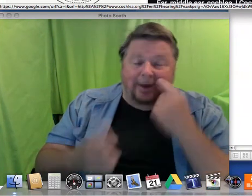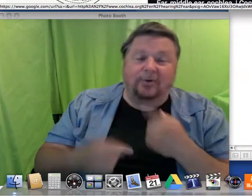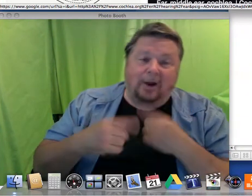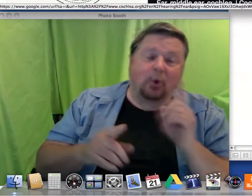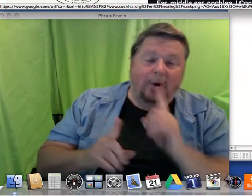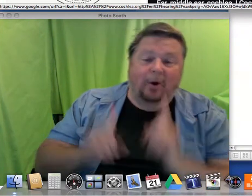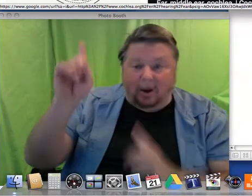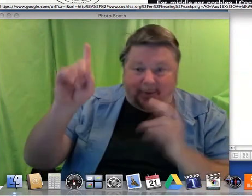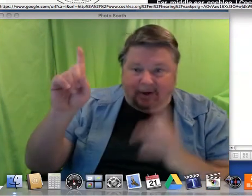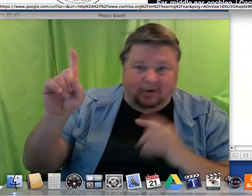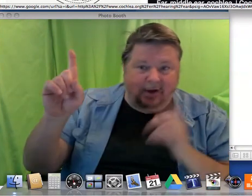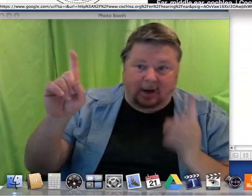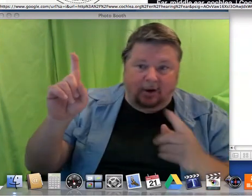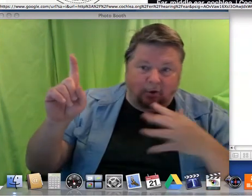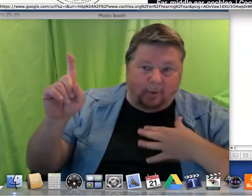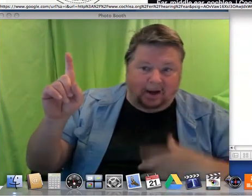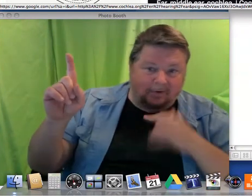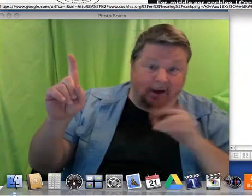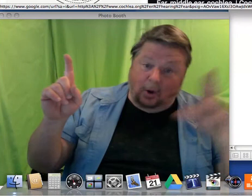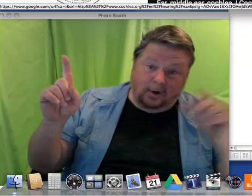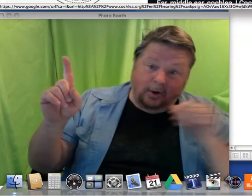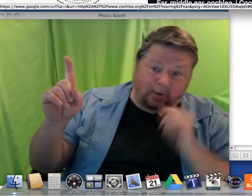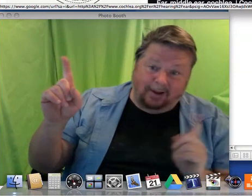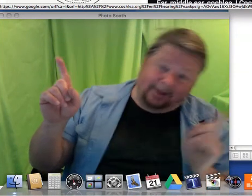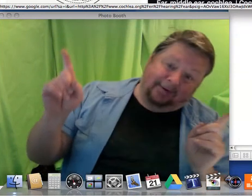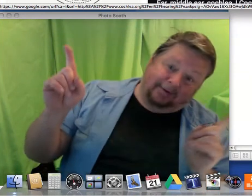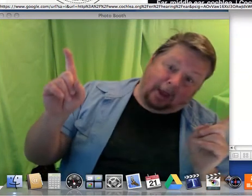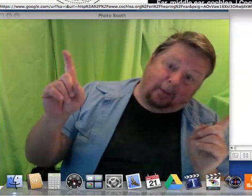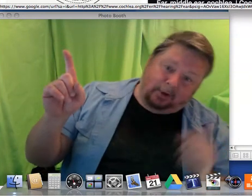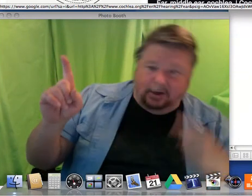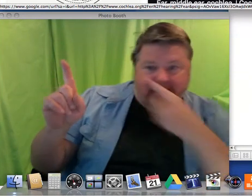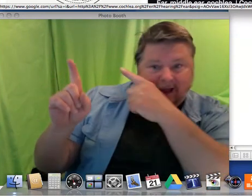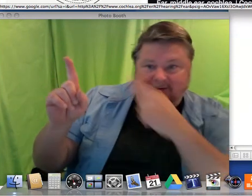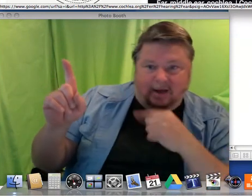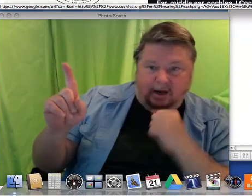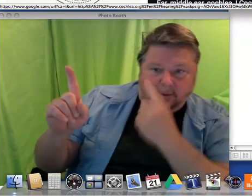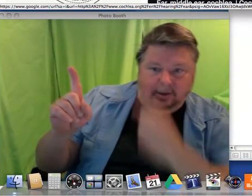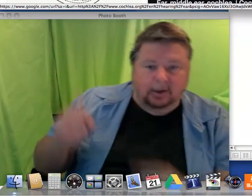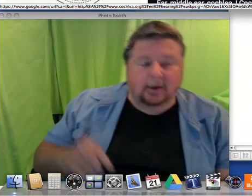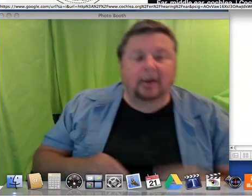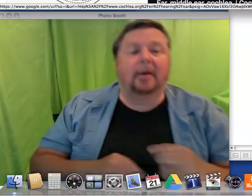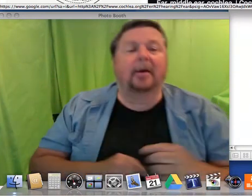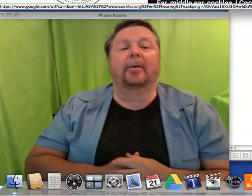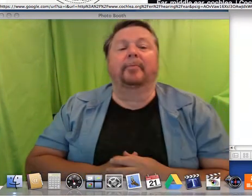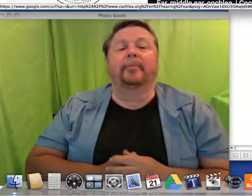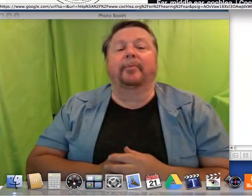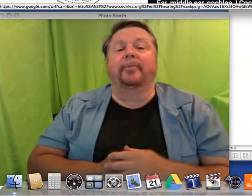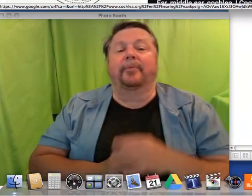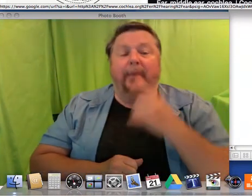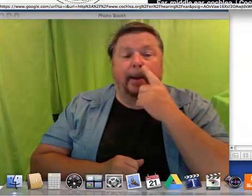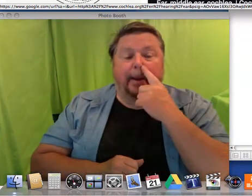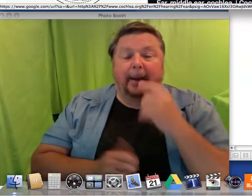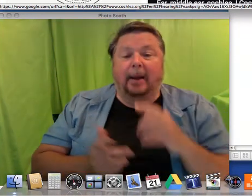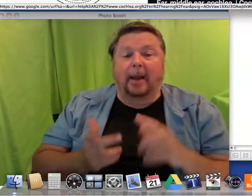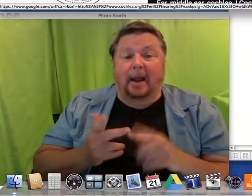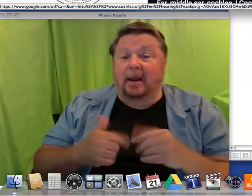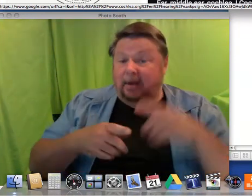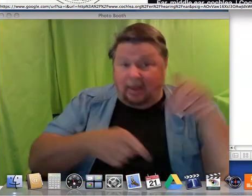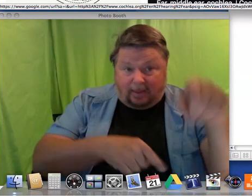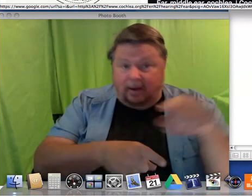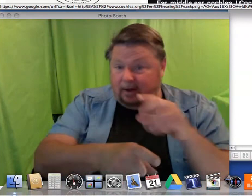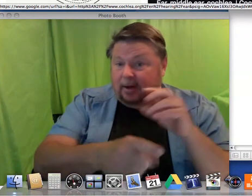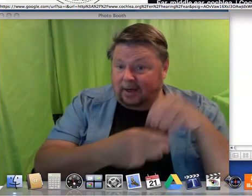eyes are telling you where up is, and your body is saying, "Oh no, this is up. That's not up." Uh, and